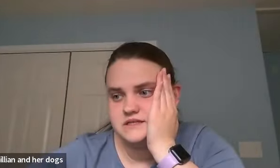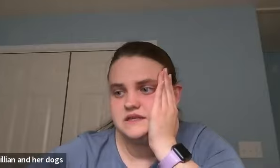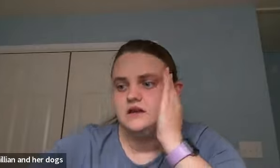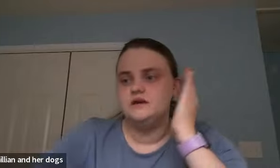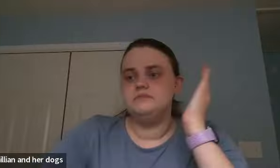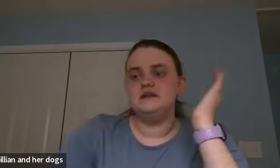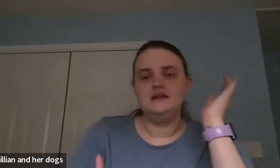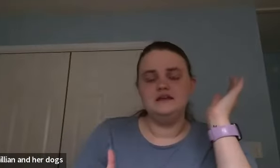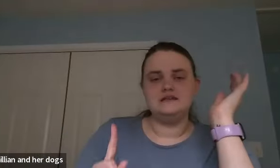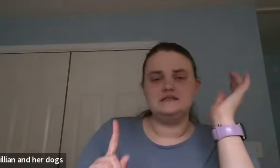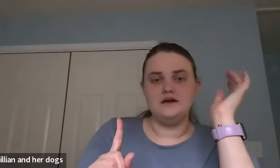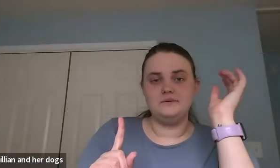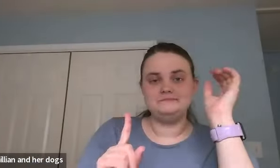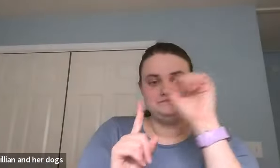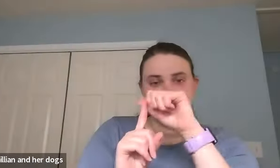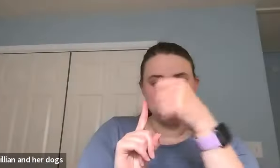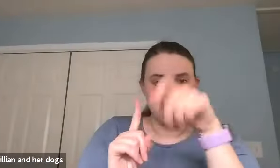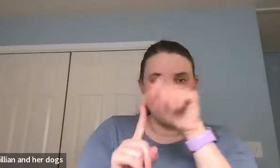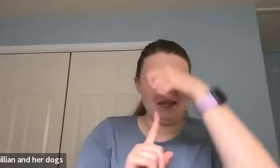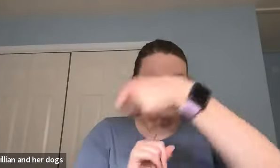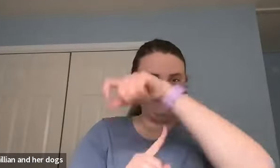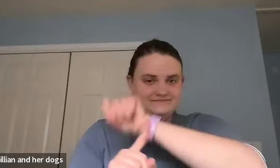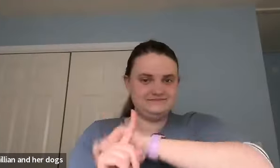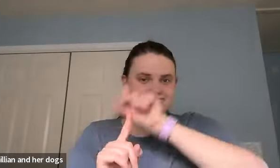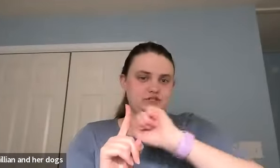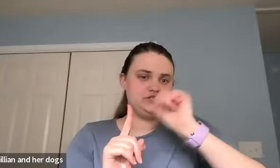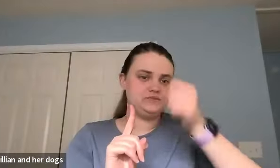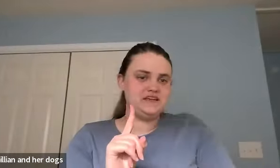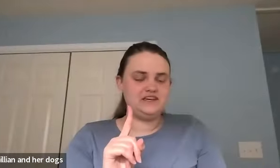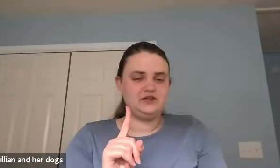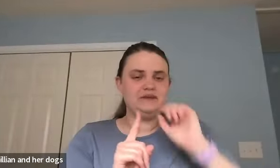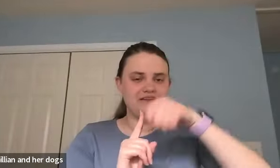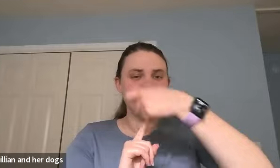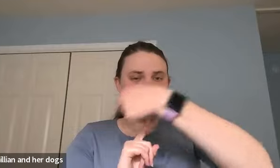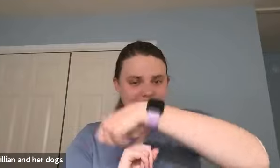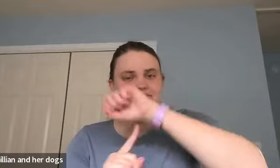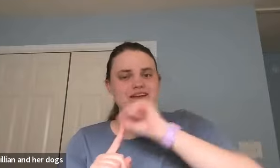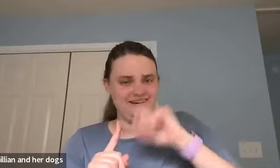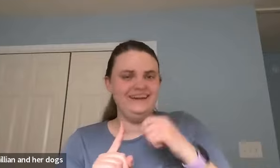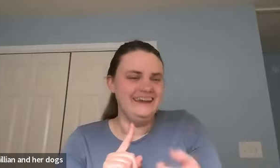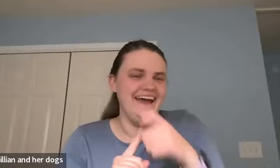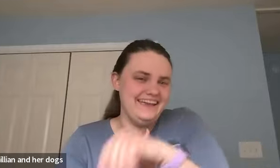easy. Banana is banana. You just pretend like you're peeling the banana.